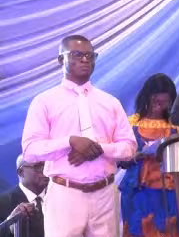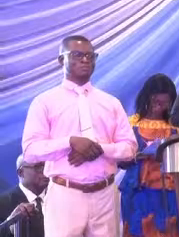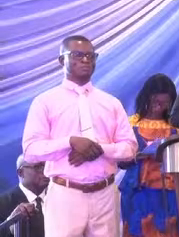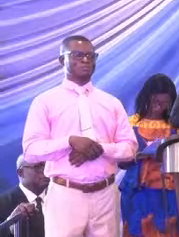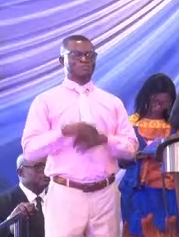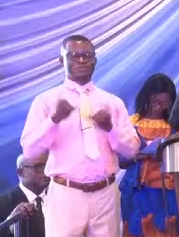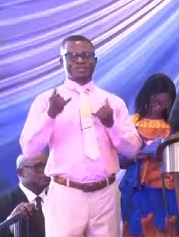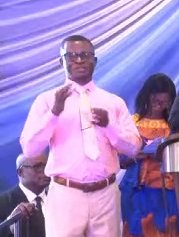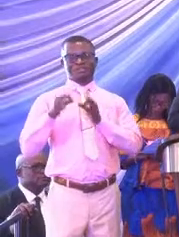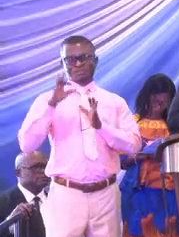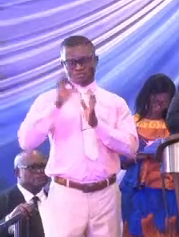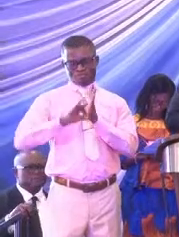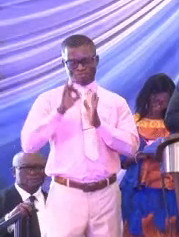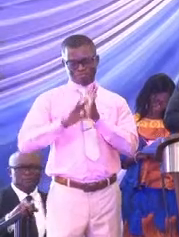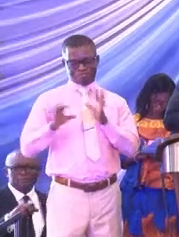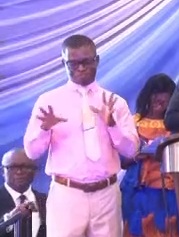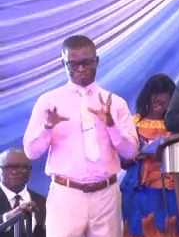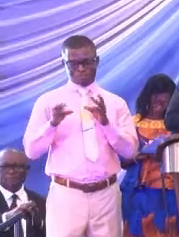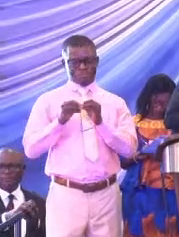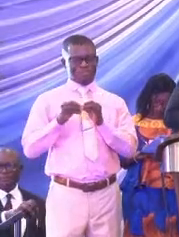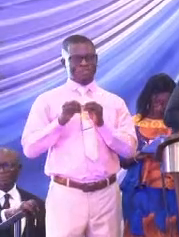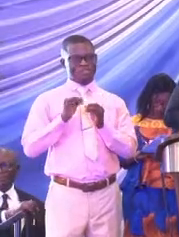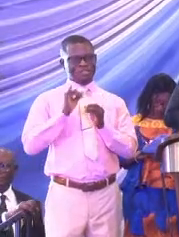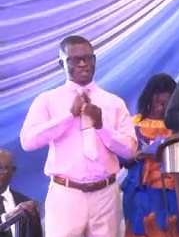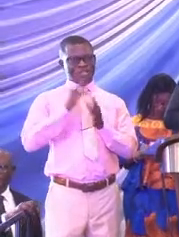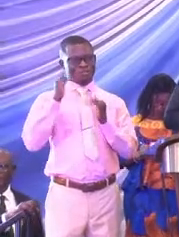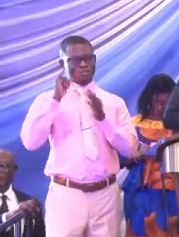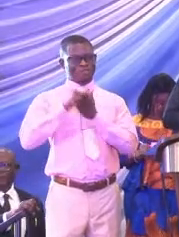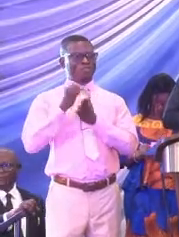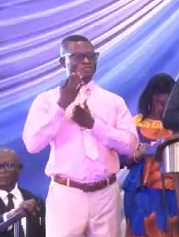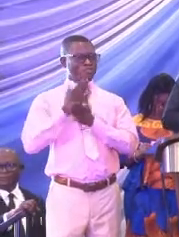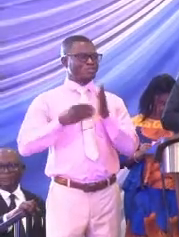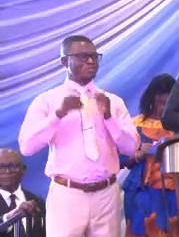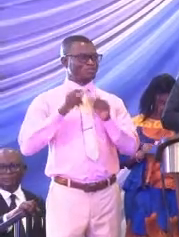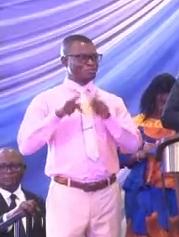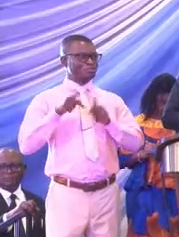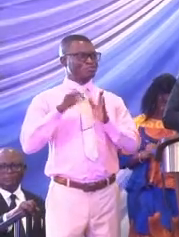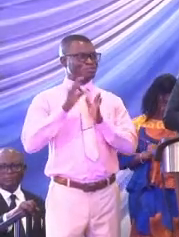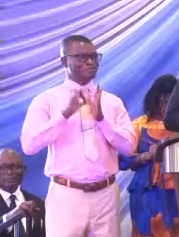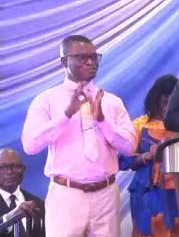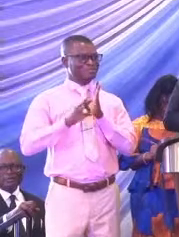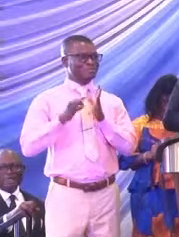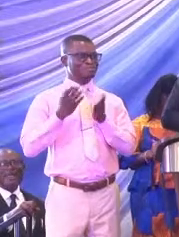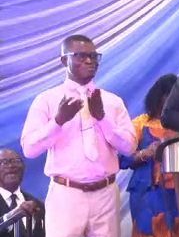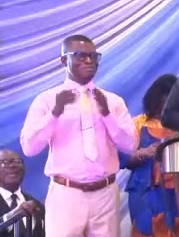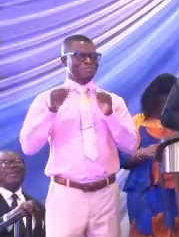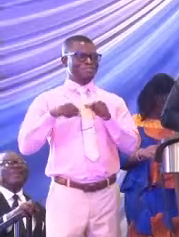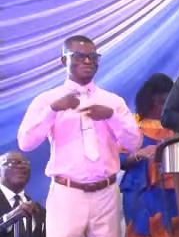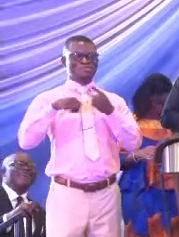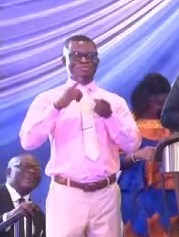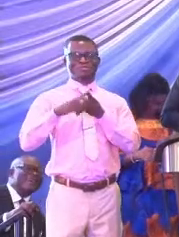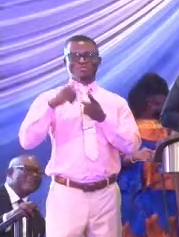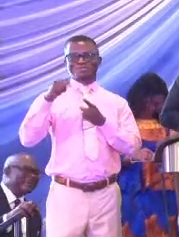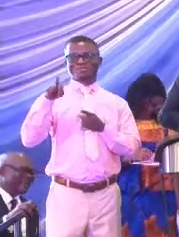So if you collate the final scores, I'm sure some people were keeping records so that they can go on tribunal after this.